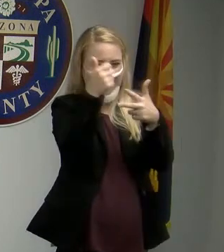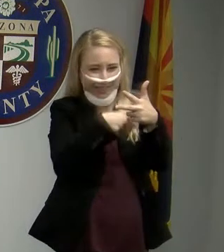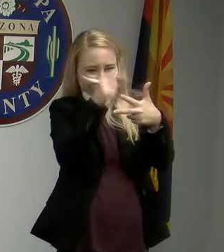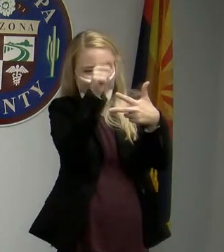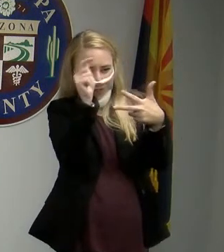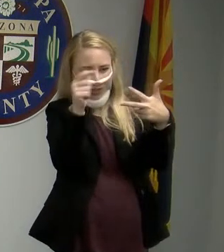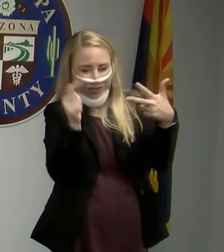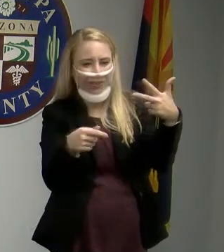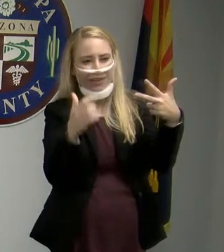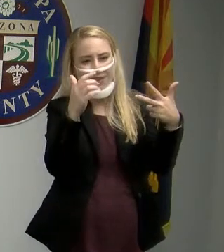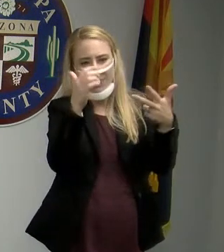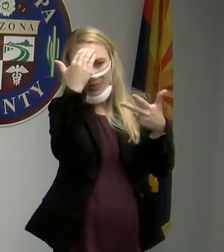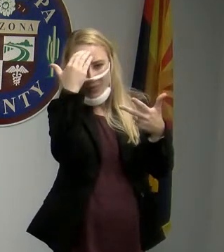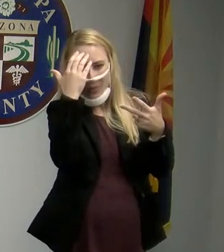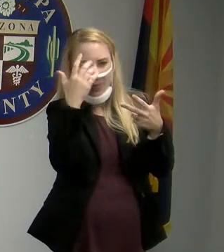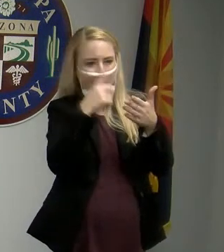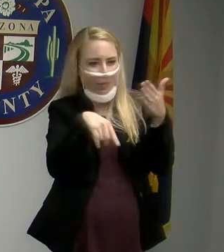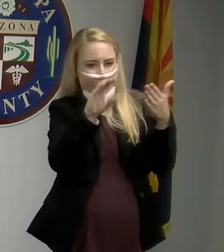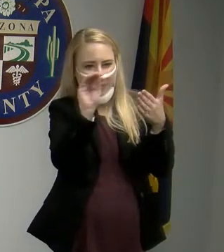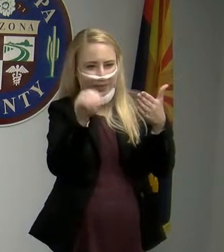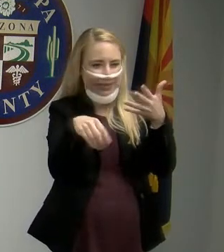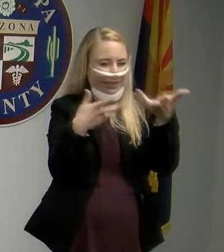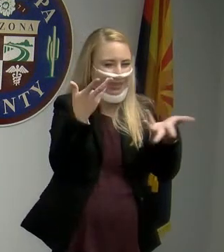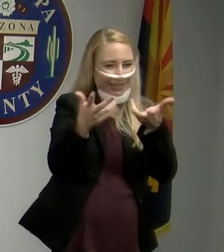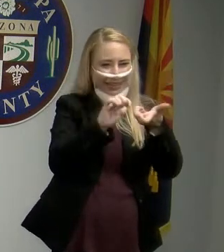evolving ratio is affecting